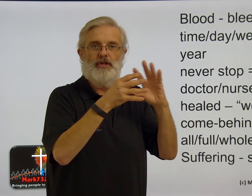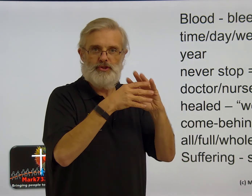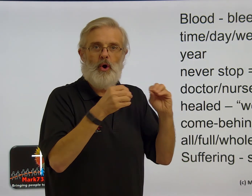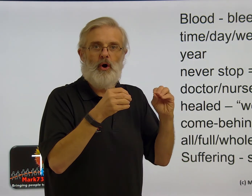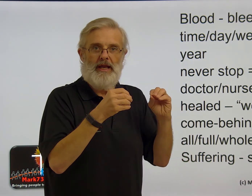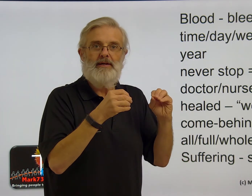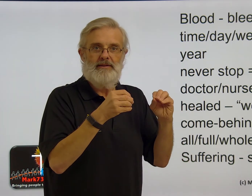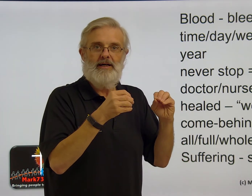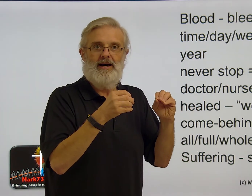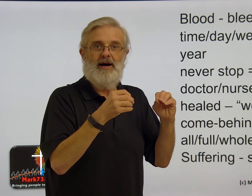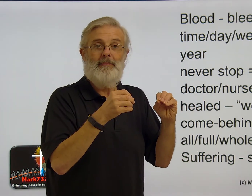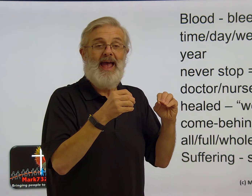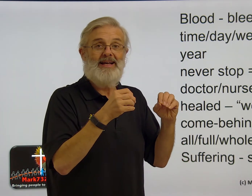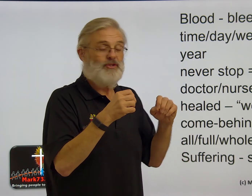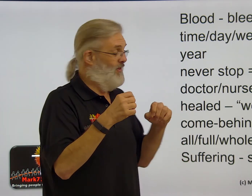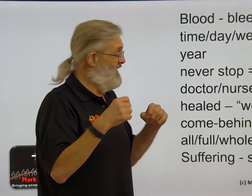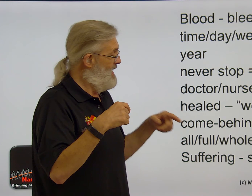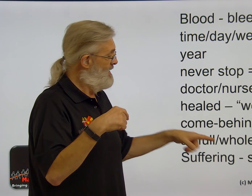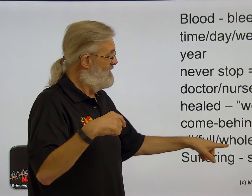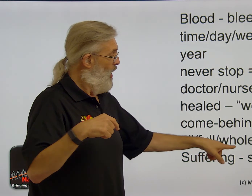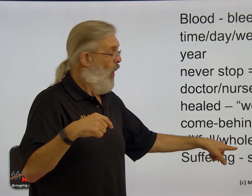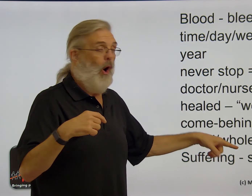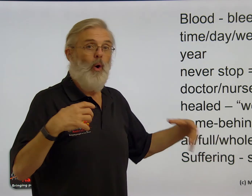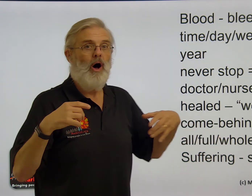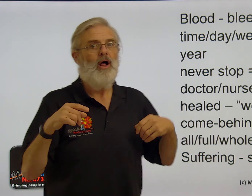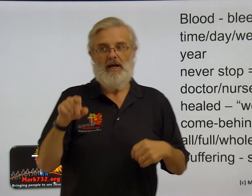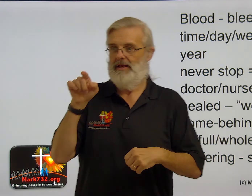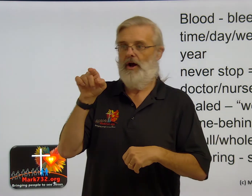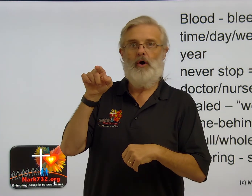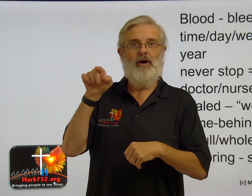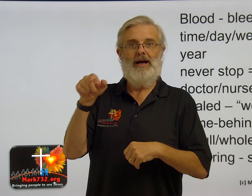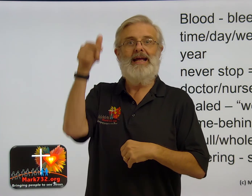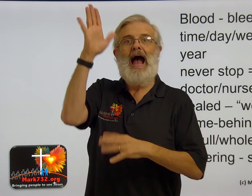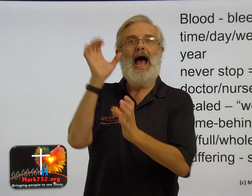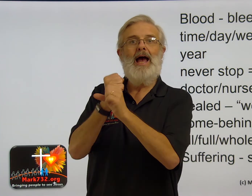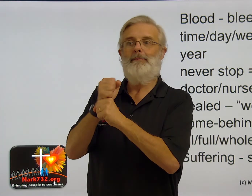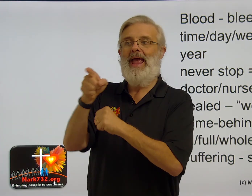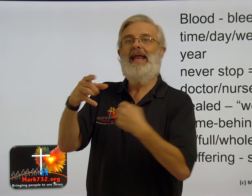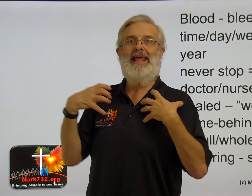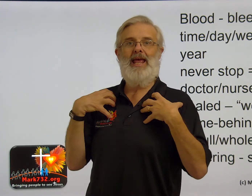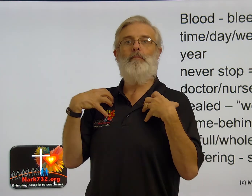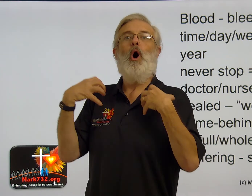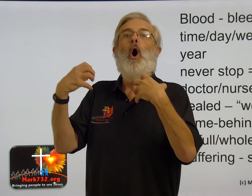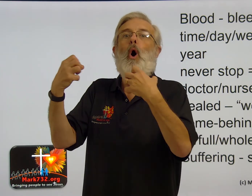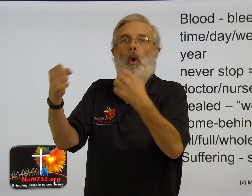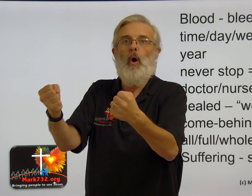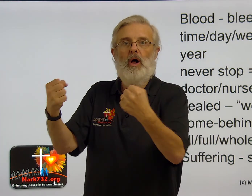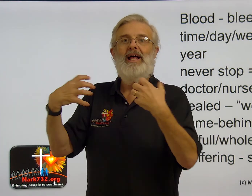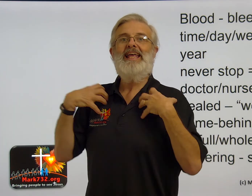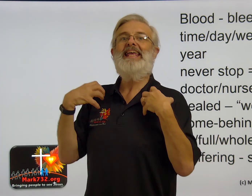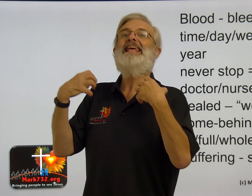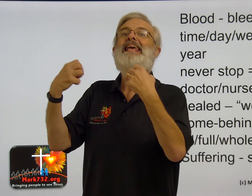story. And so this whole, God made him whole. He healed